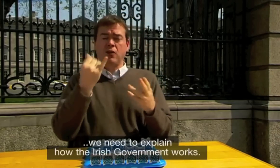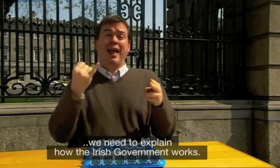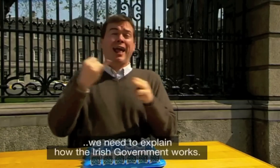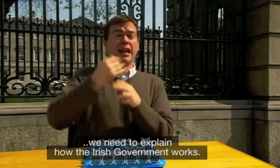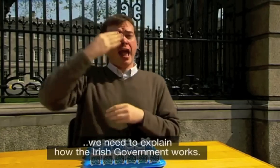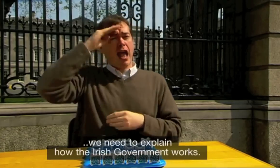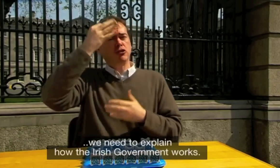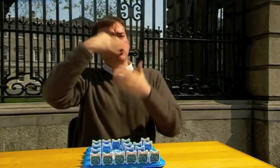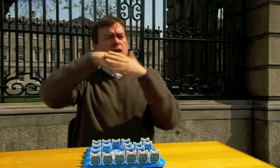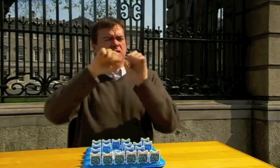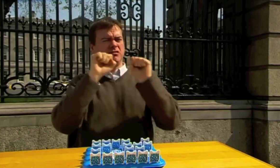works.